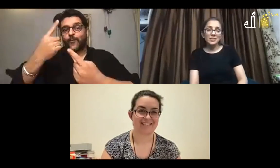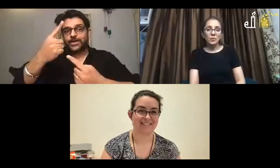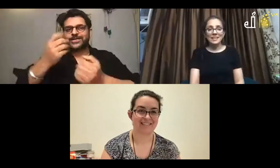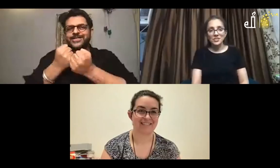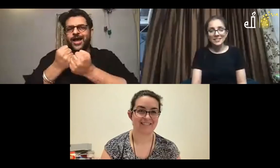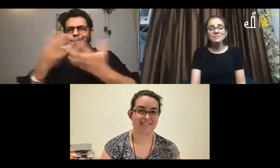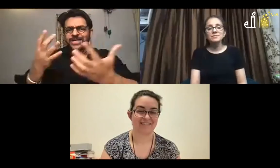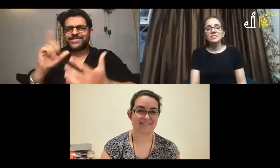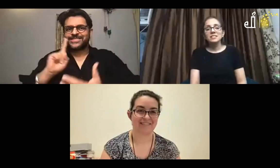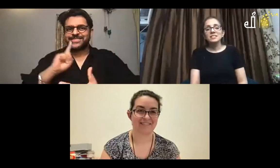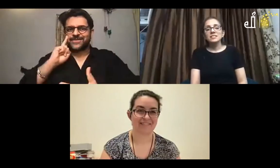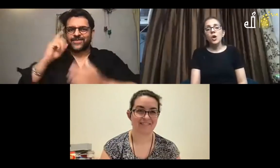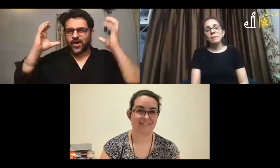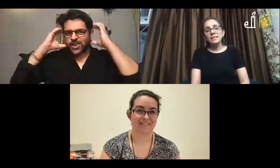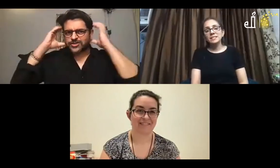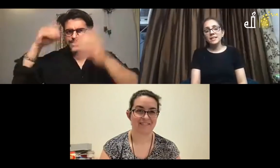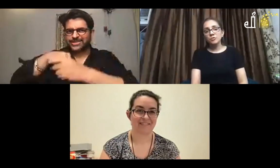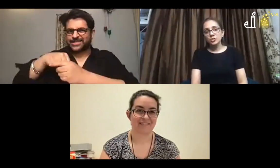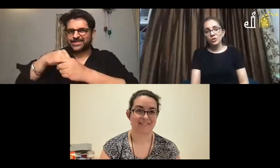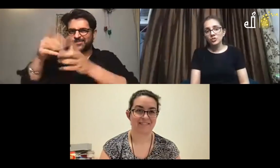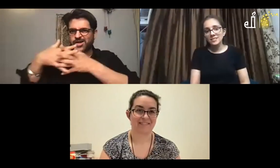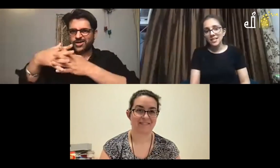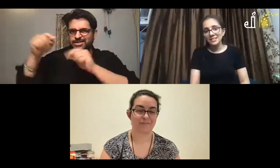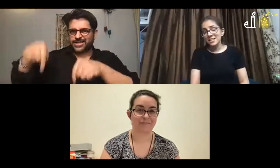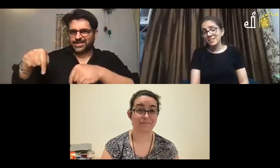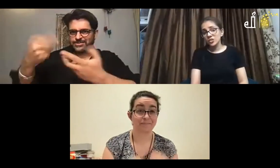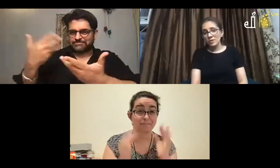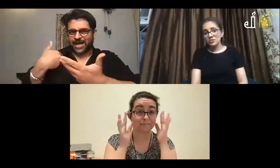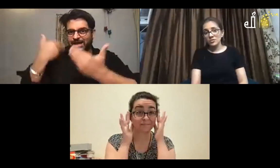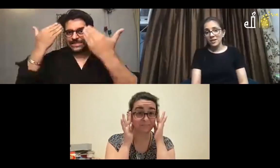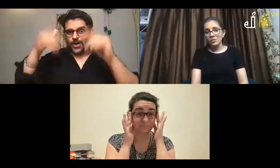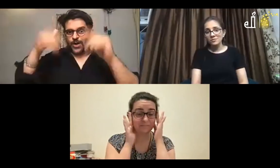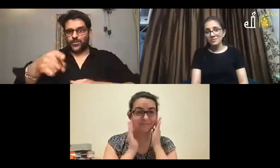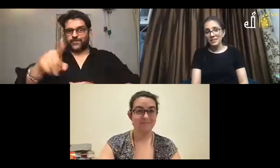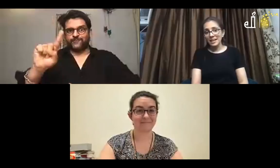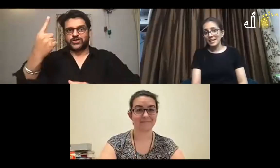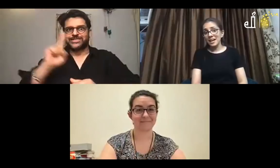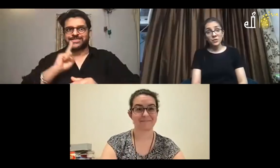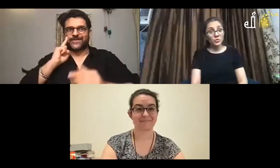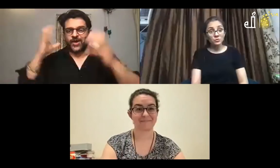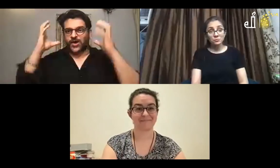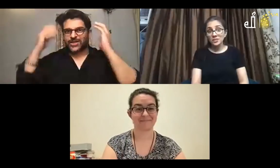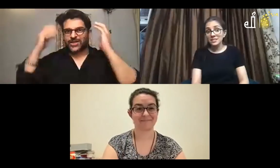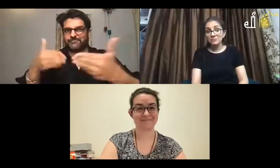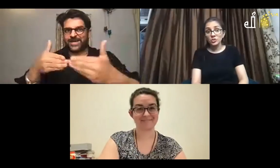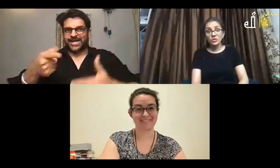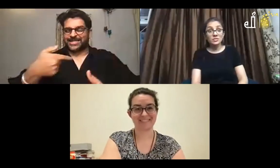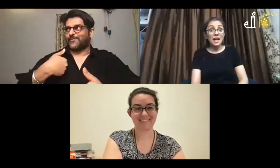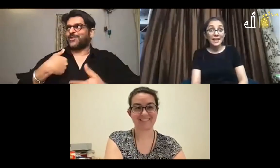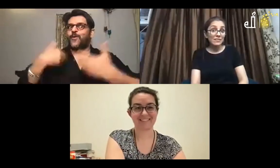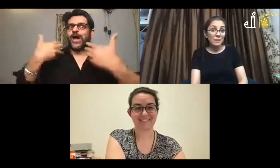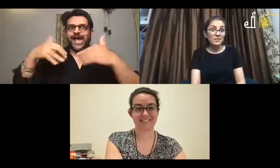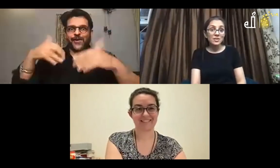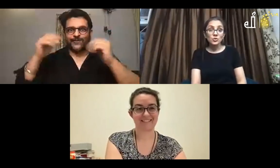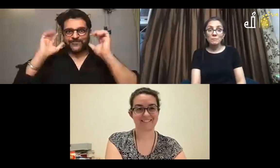Two in one, actually. How many deaf audiologists are there in the US right now? And I know you're the first deaf audiologist I